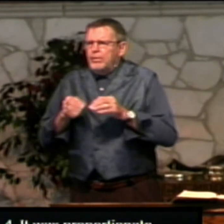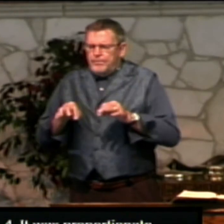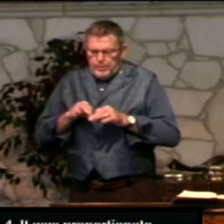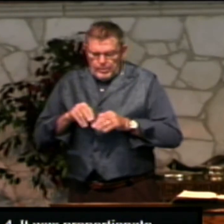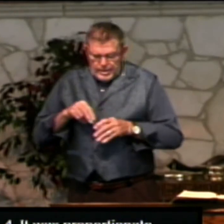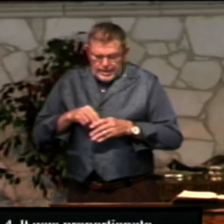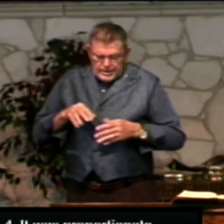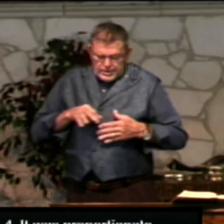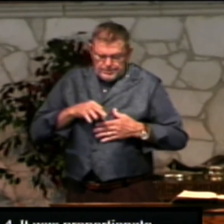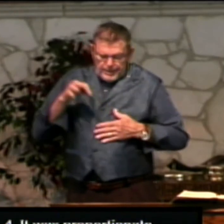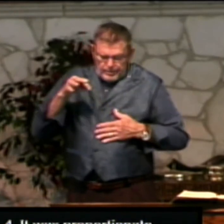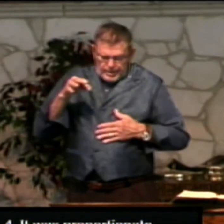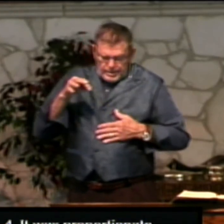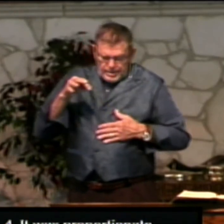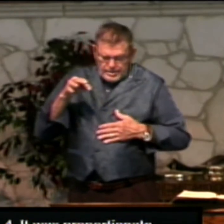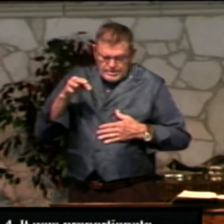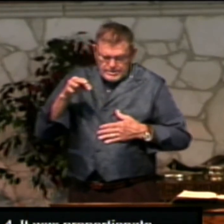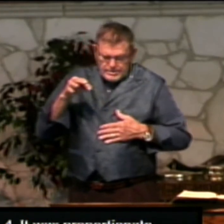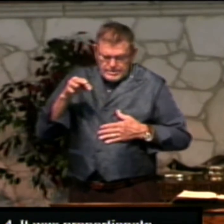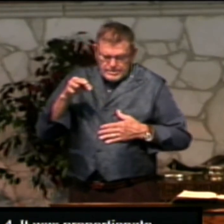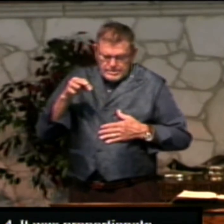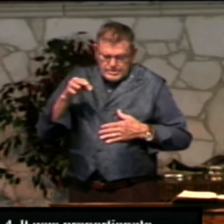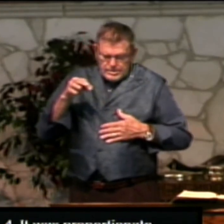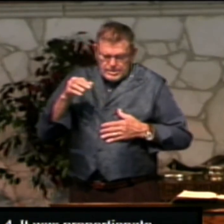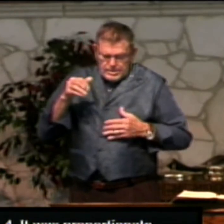It's more important in the spirit